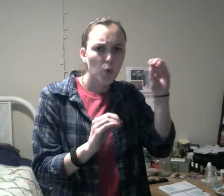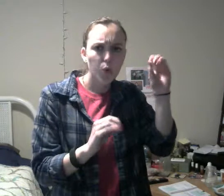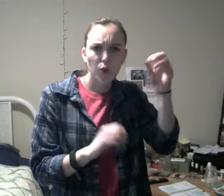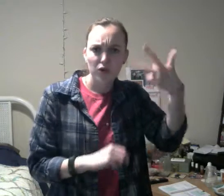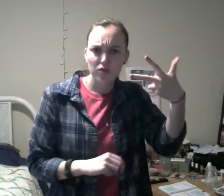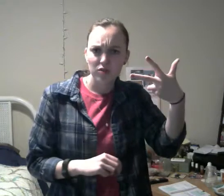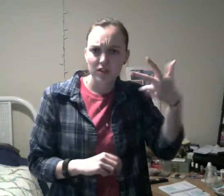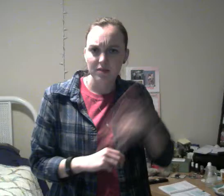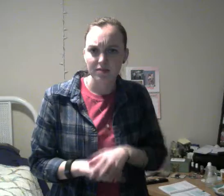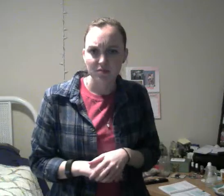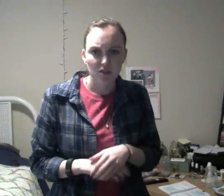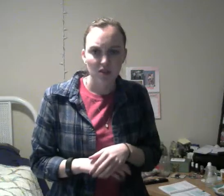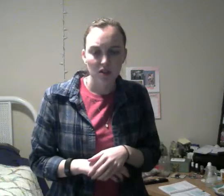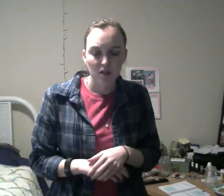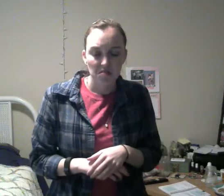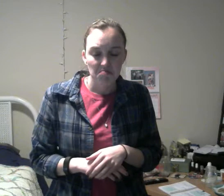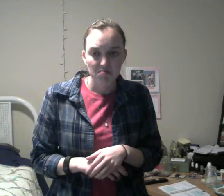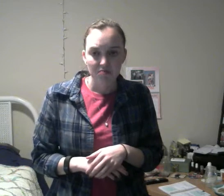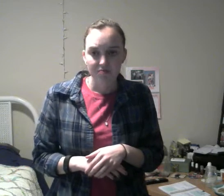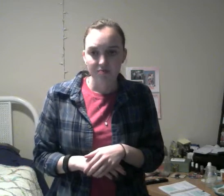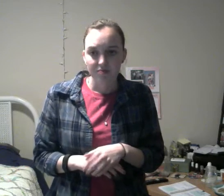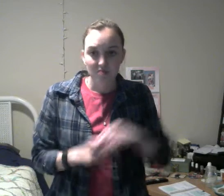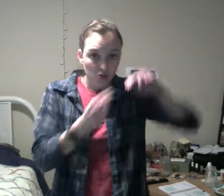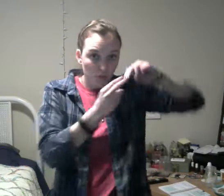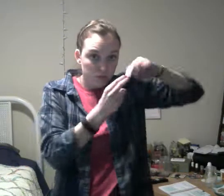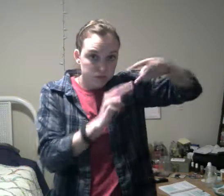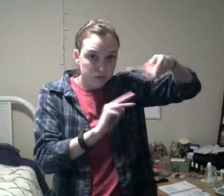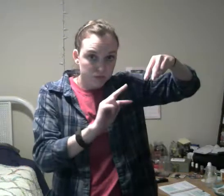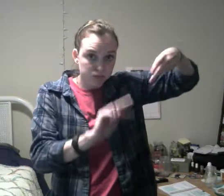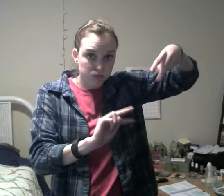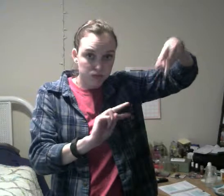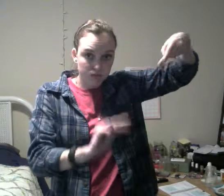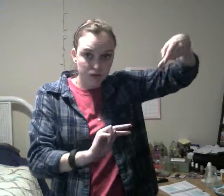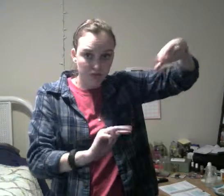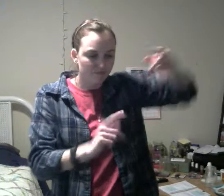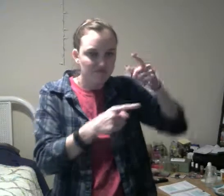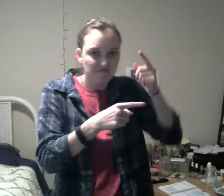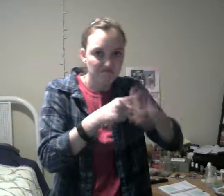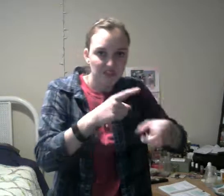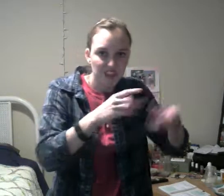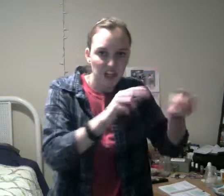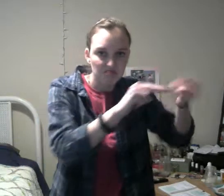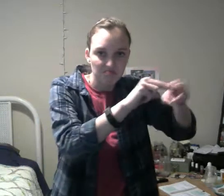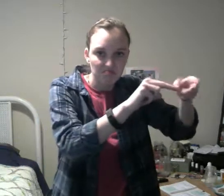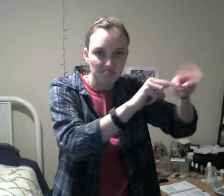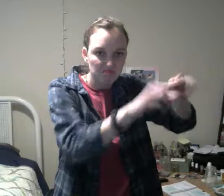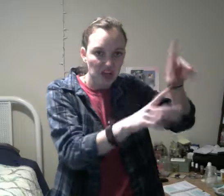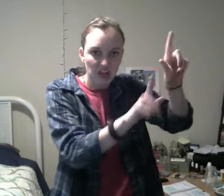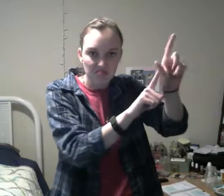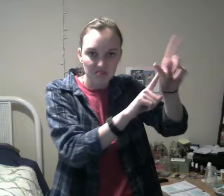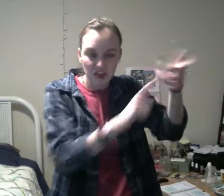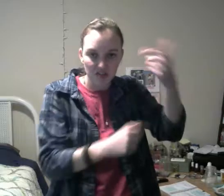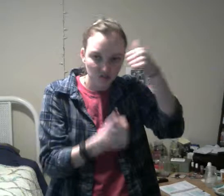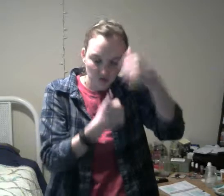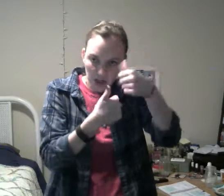So as this unzips and as this helicase moves in that direction, we can't simply add letters here. So remember, DNA polymerase here has to